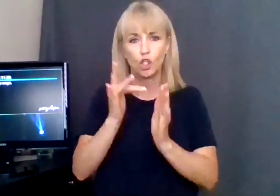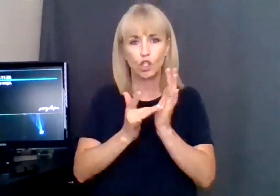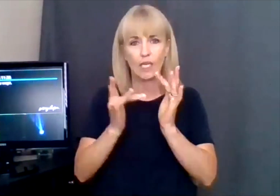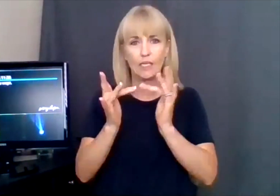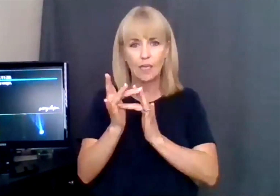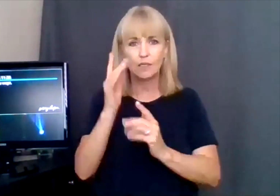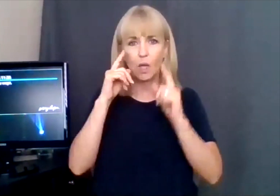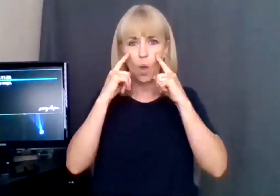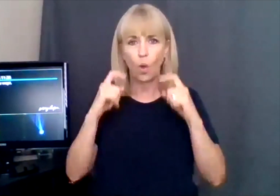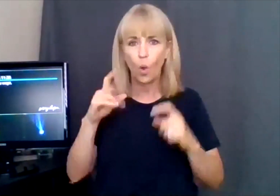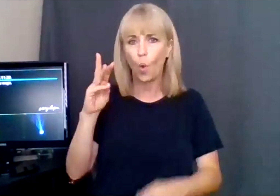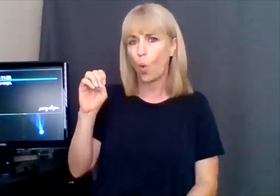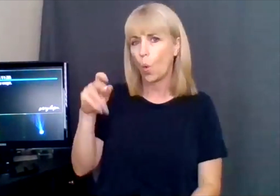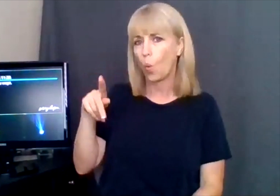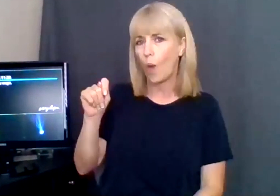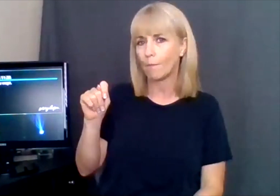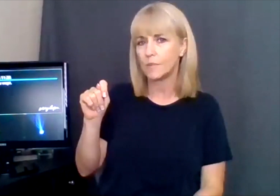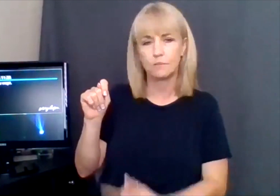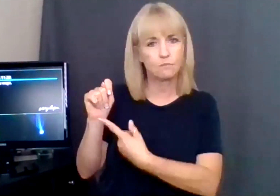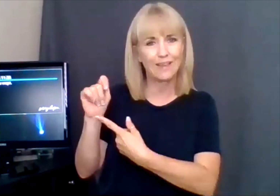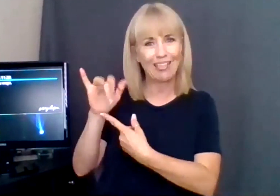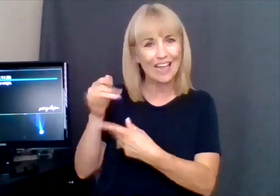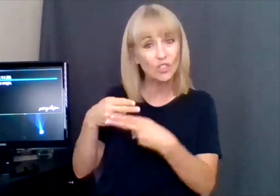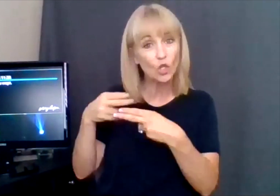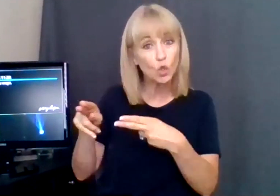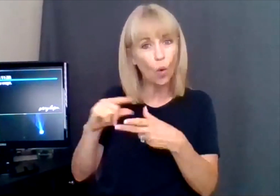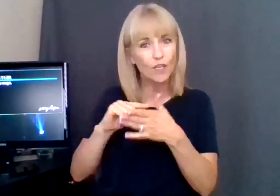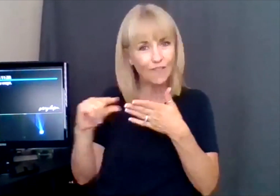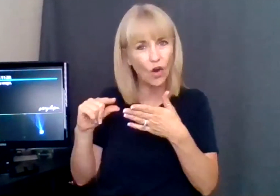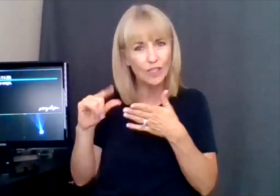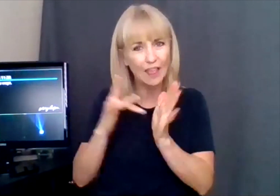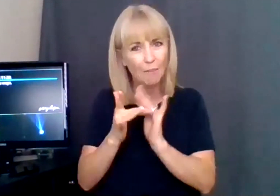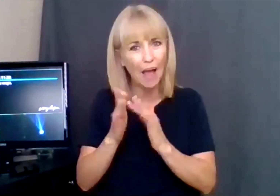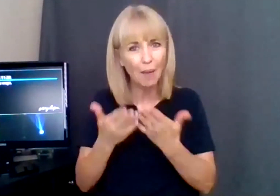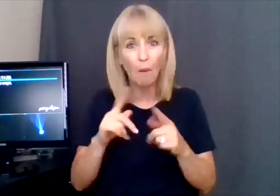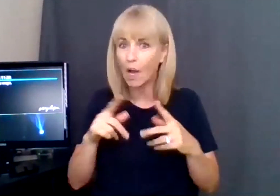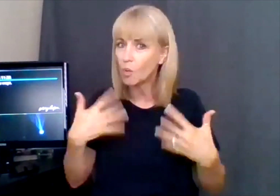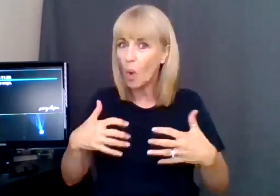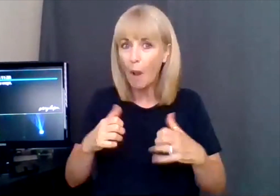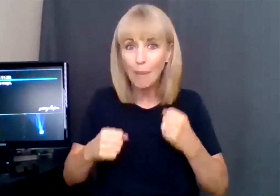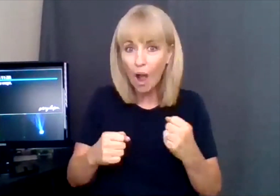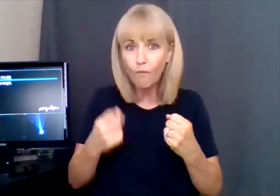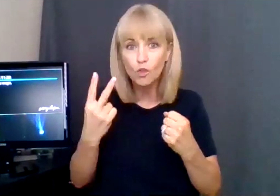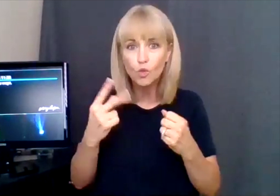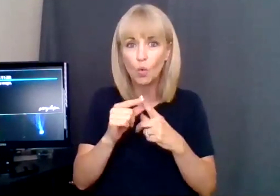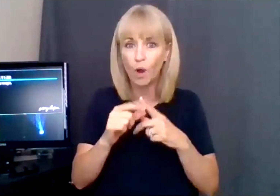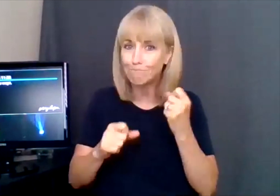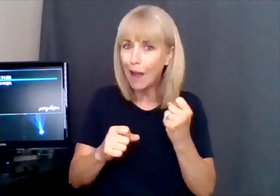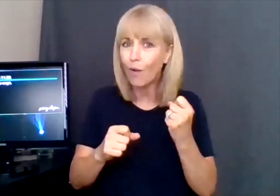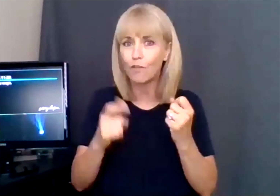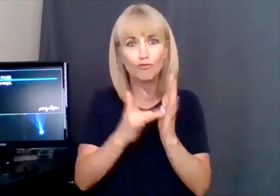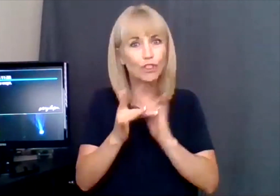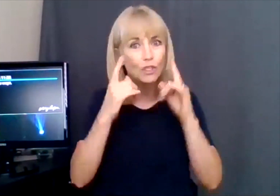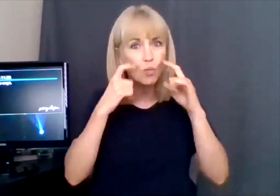in the Bible, but it's a very powerful verse because Jesus wept with the people. Now, in some ways, he knew the solution. He knew